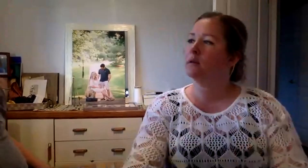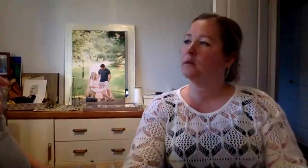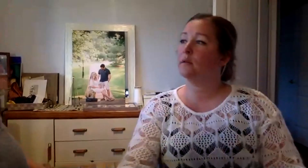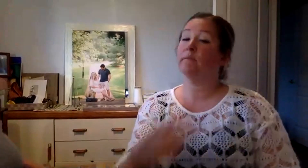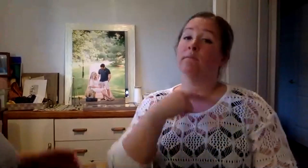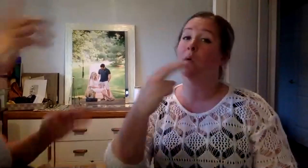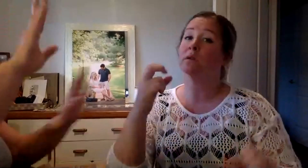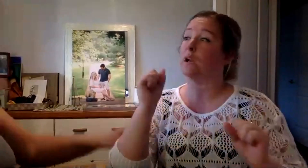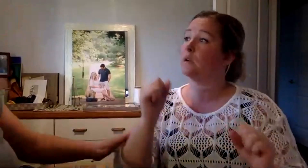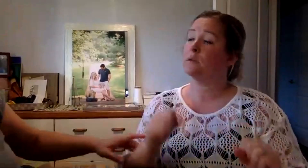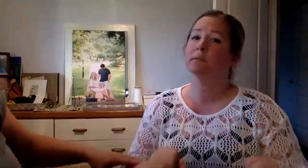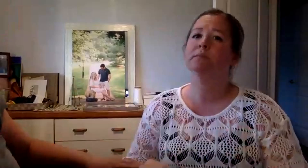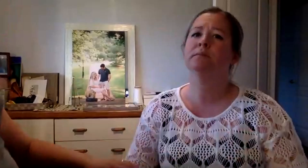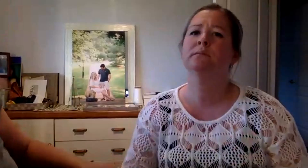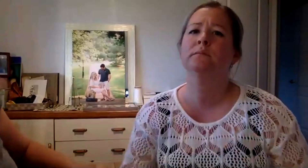Oh yeah, sorry.